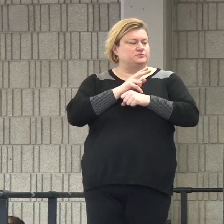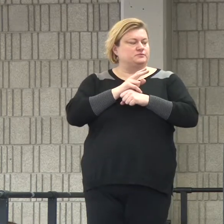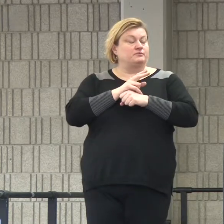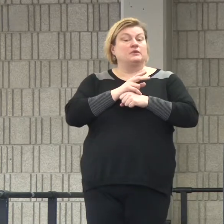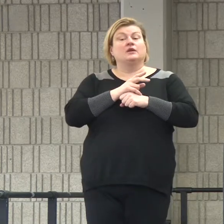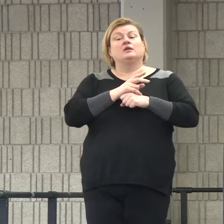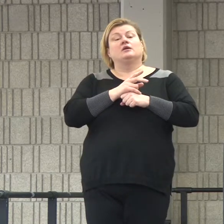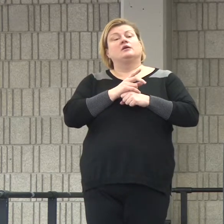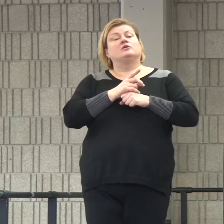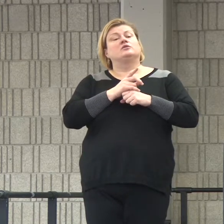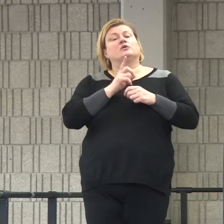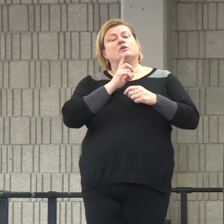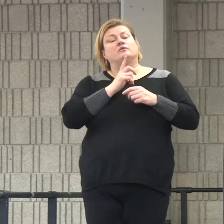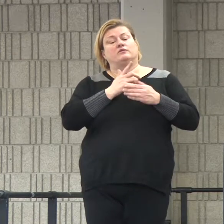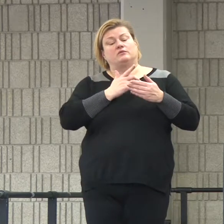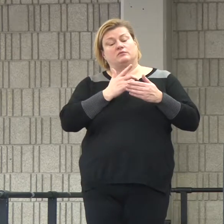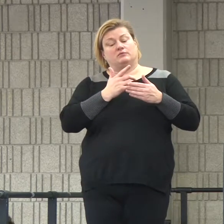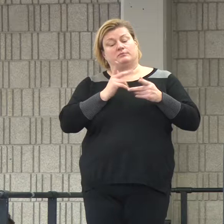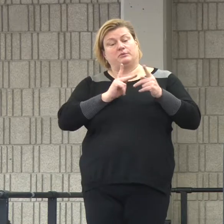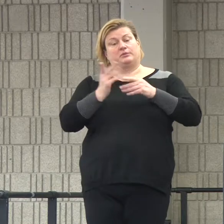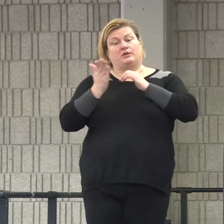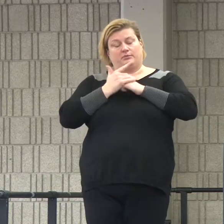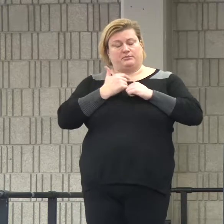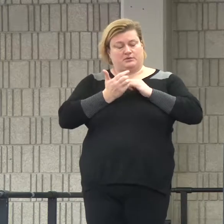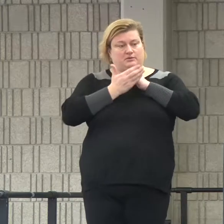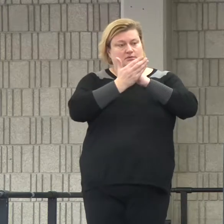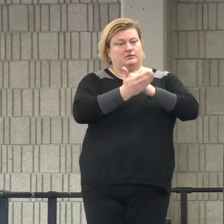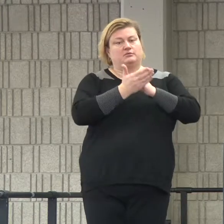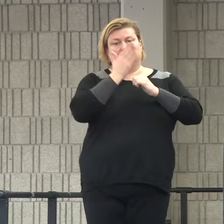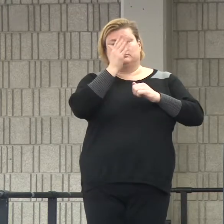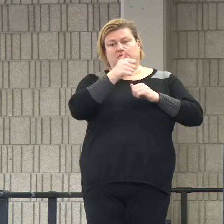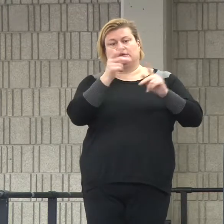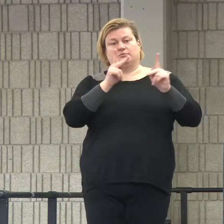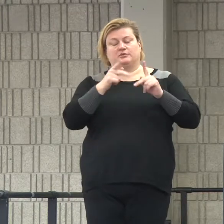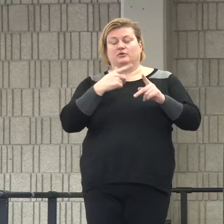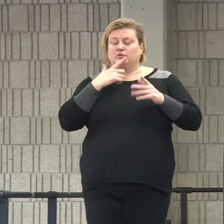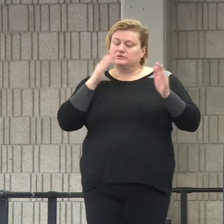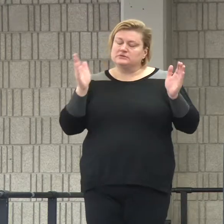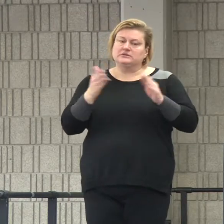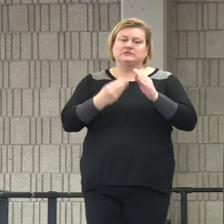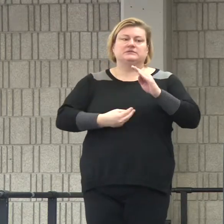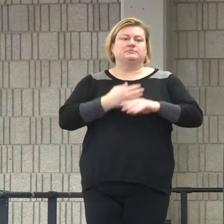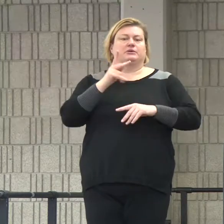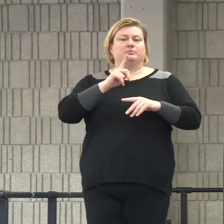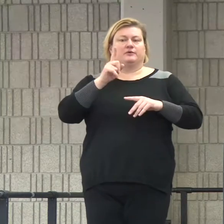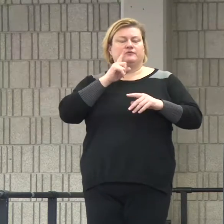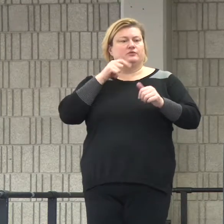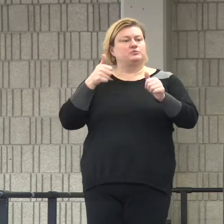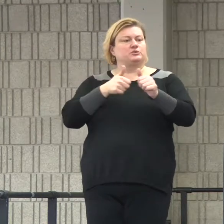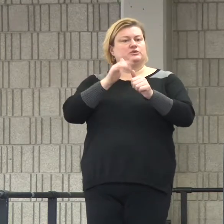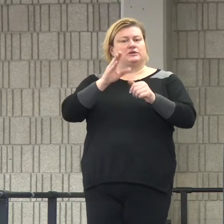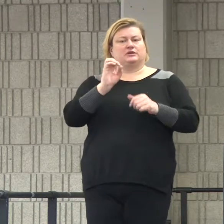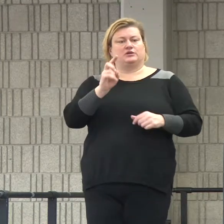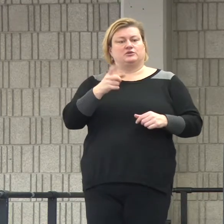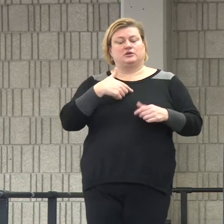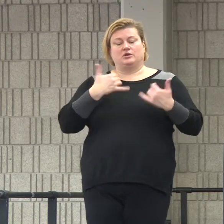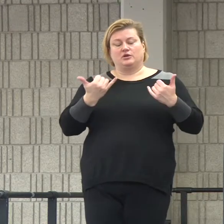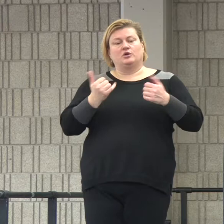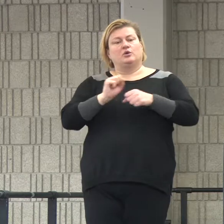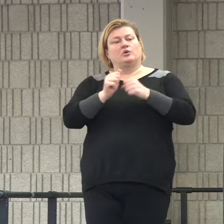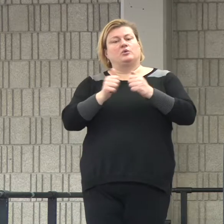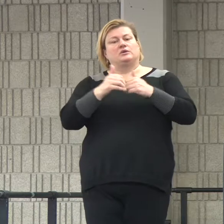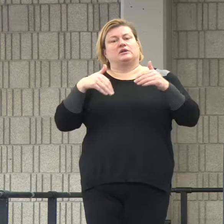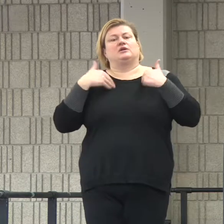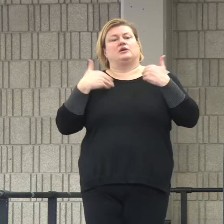it forward, my hope is to inspire young men and women to pursue their education. Now I work with young